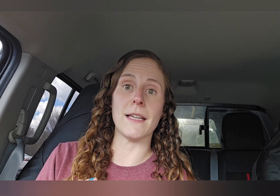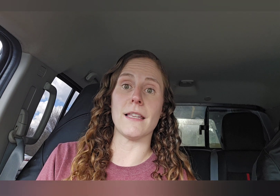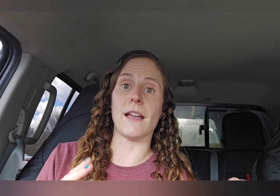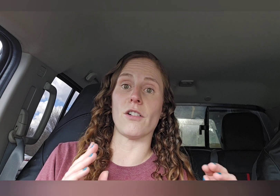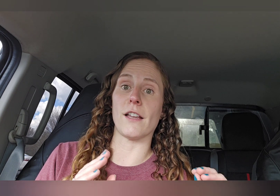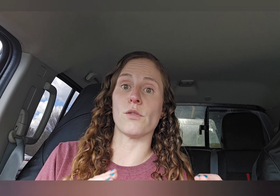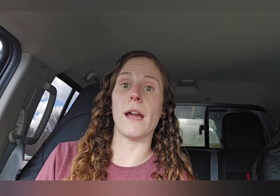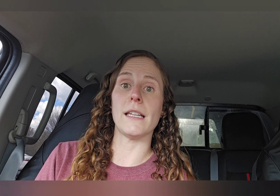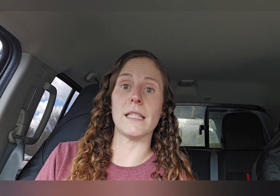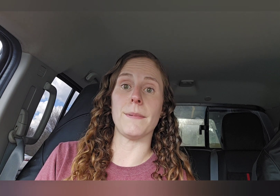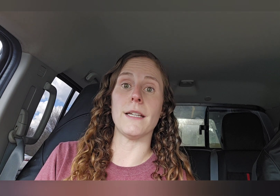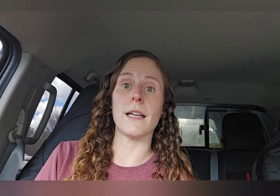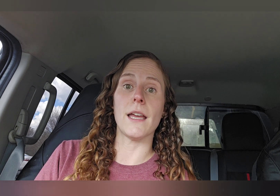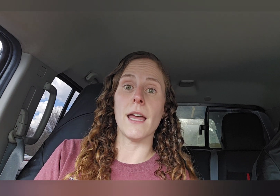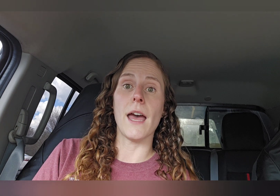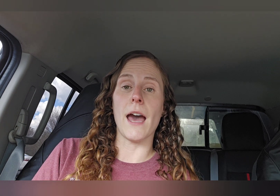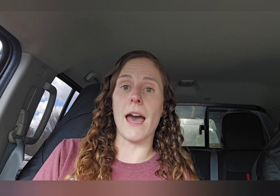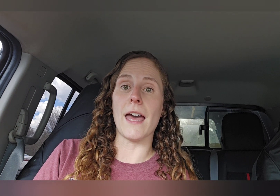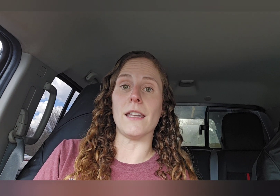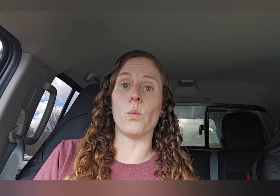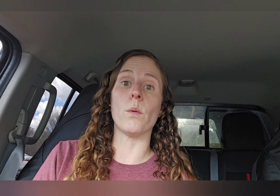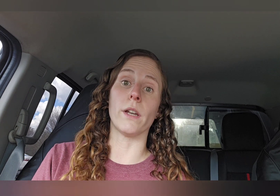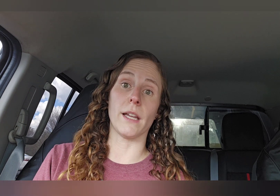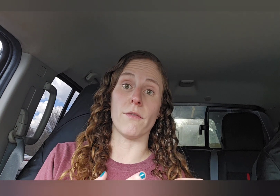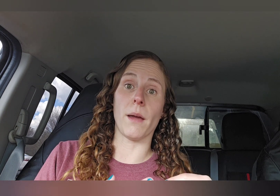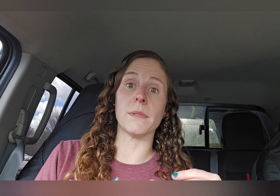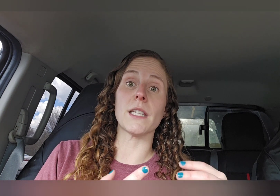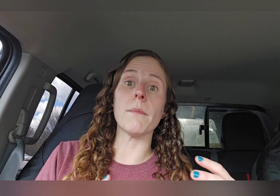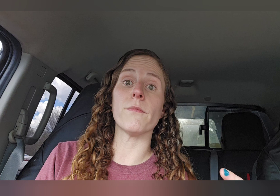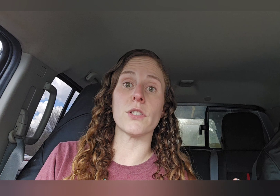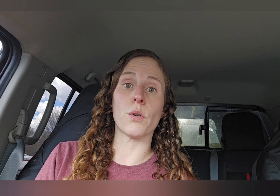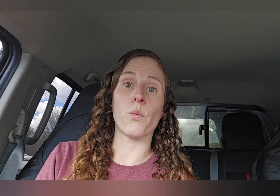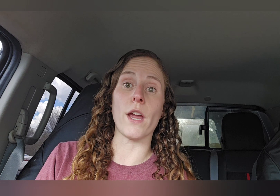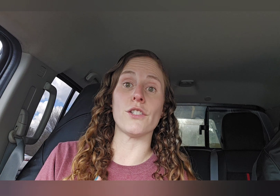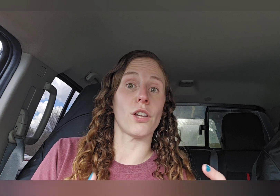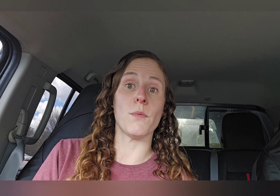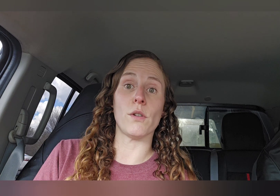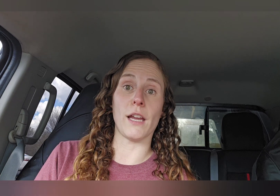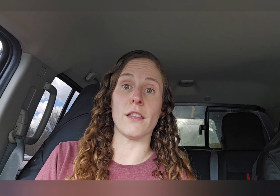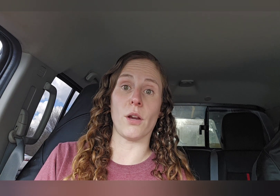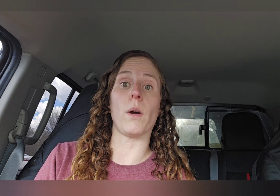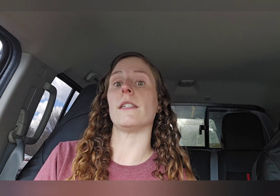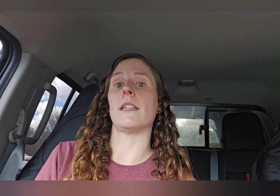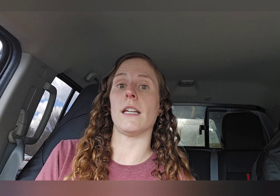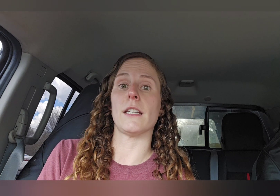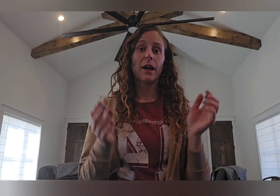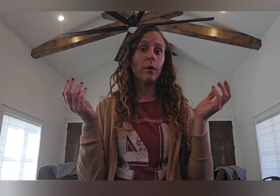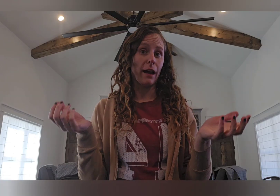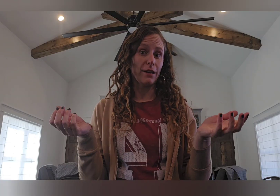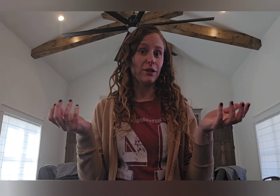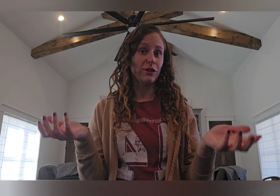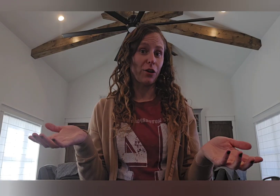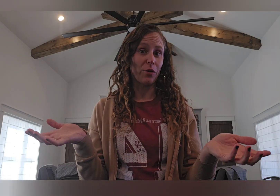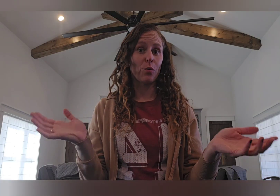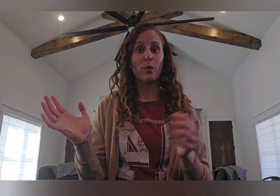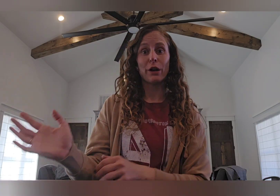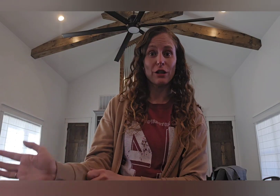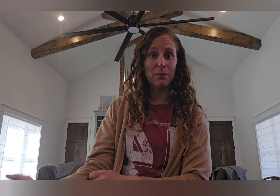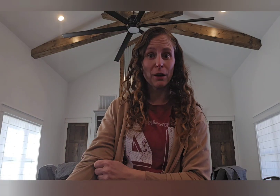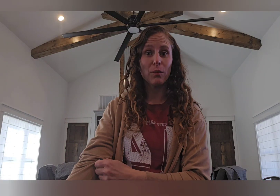speaking. They're not trying to speak. And we want to give them some sort of way to communicate their wants and needs. Okay, so we're to the point